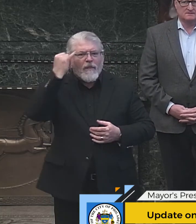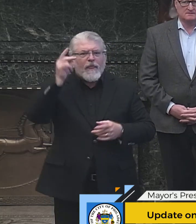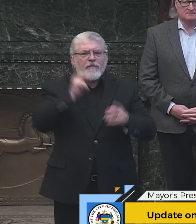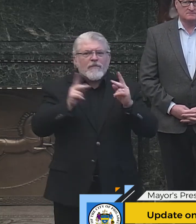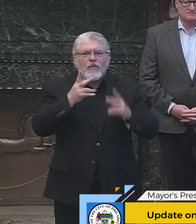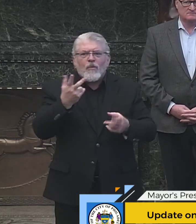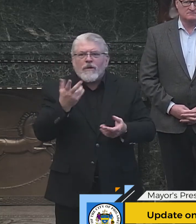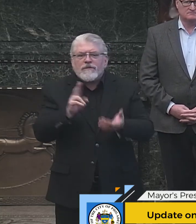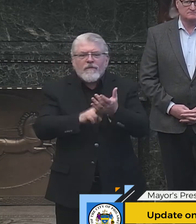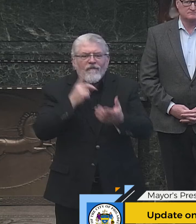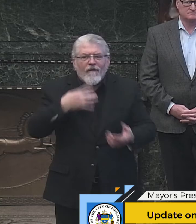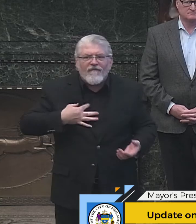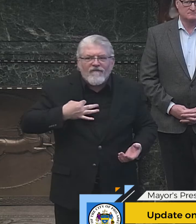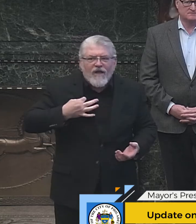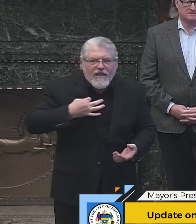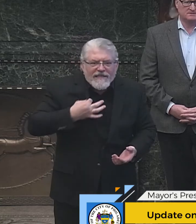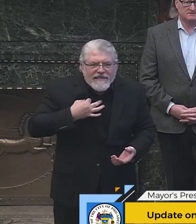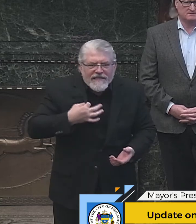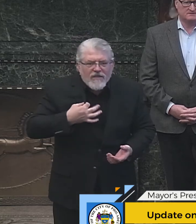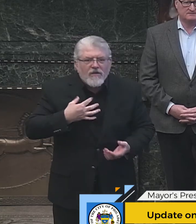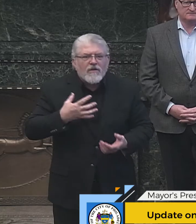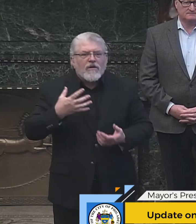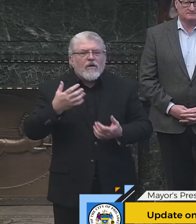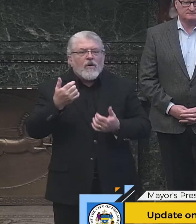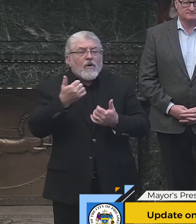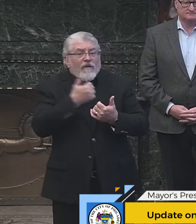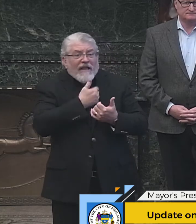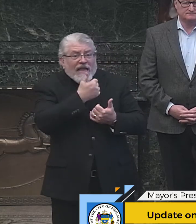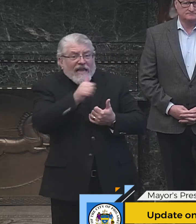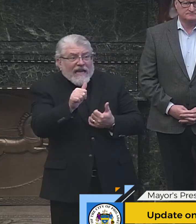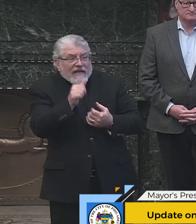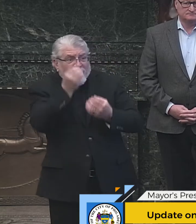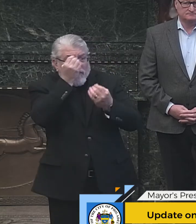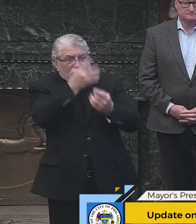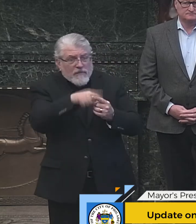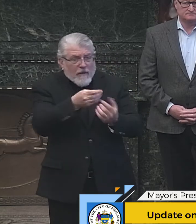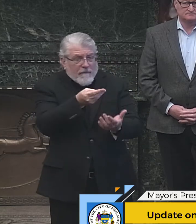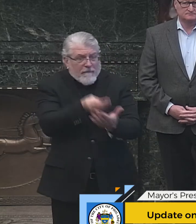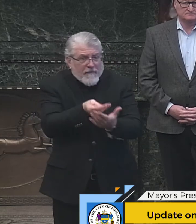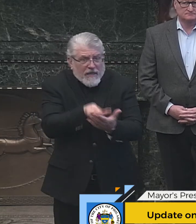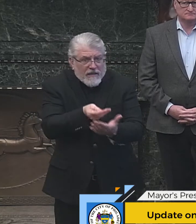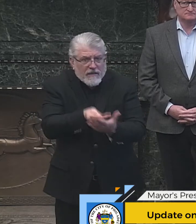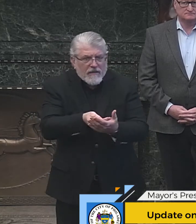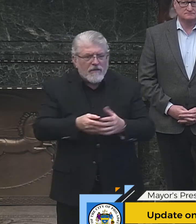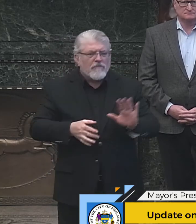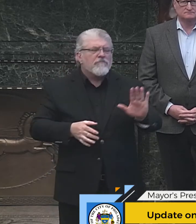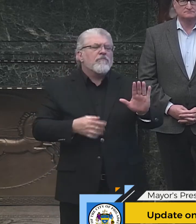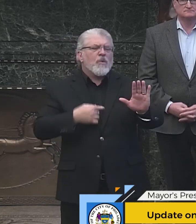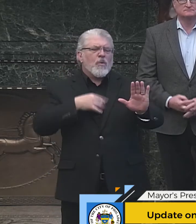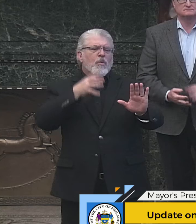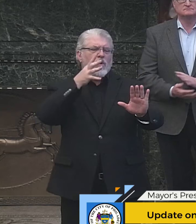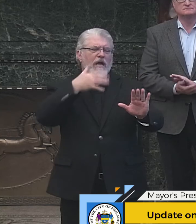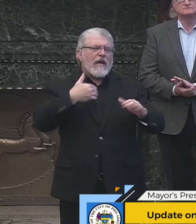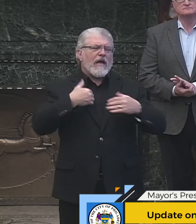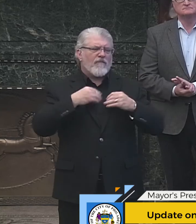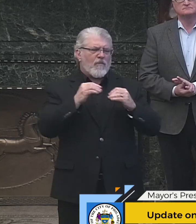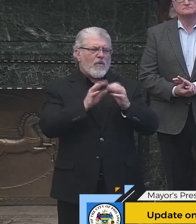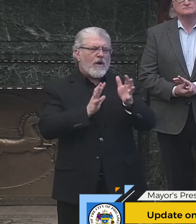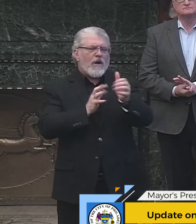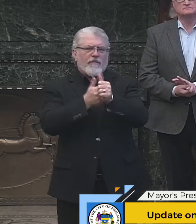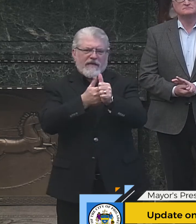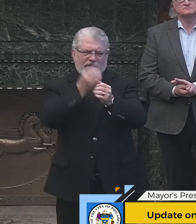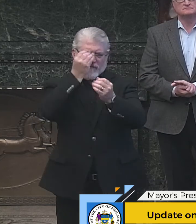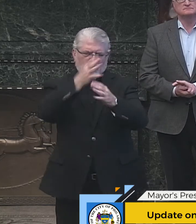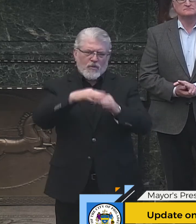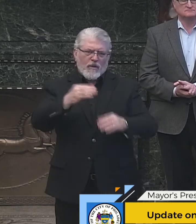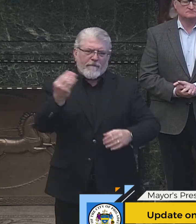relief, and then perhaps on funding. I think we'll have updates on Monday on that issue. Cool. So then this is